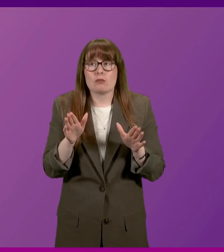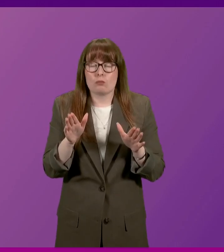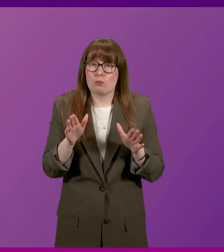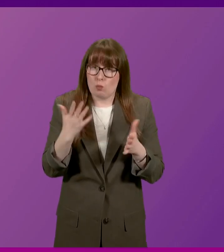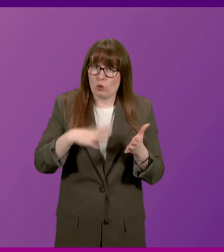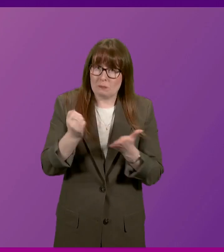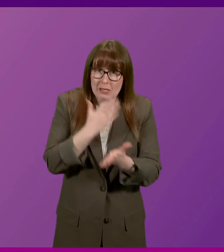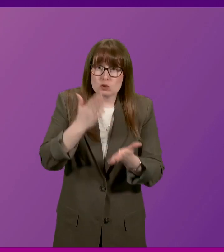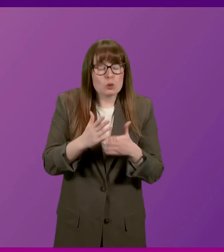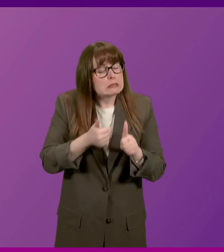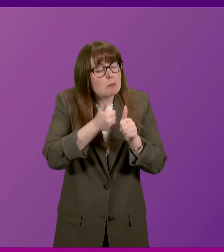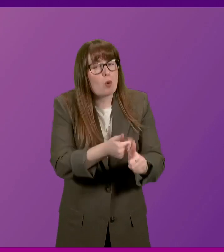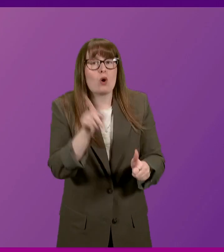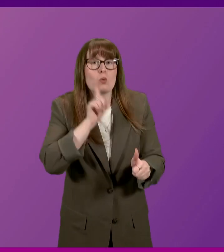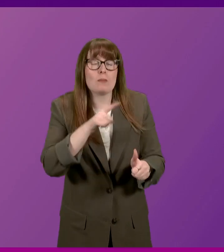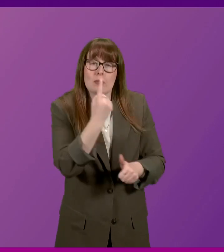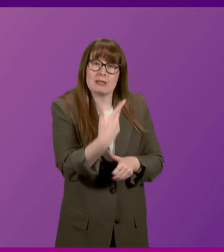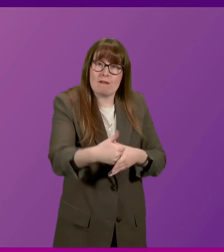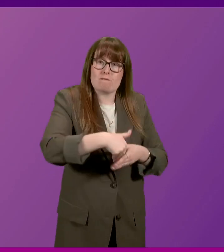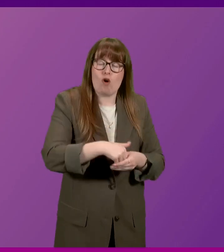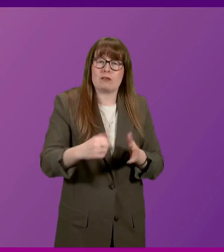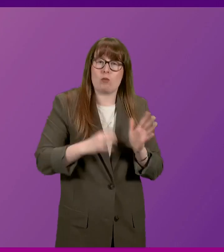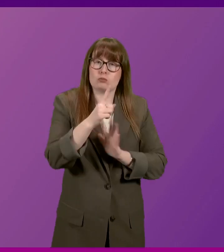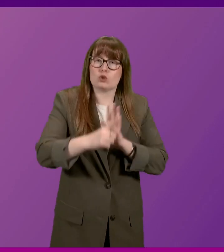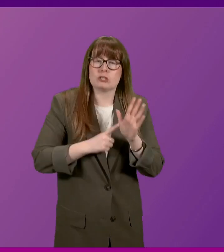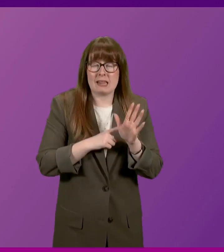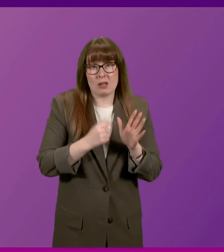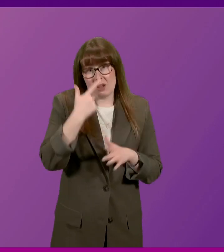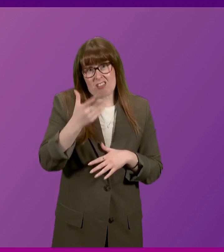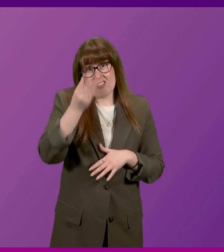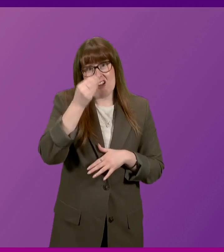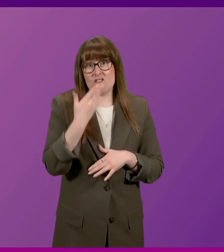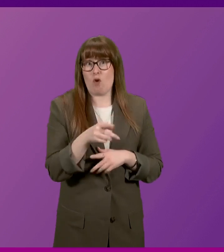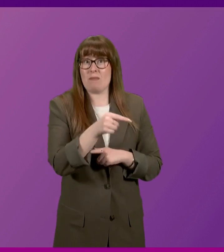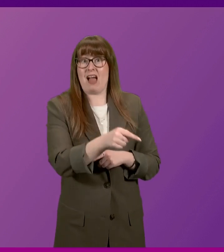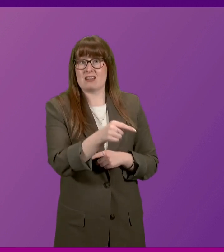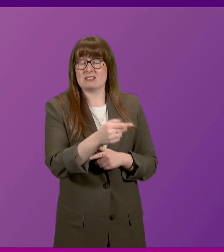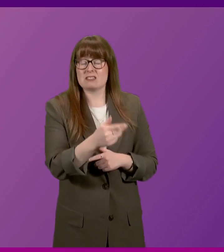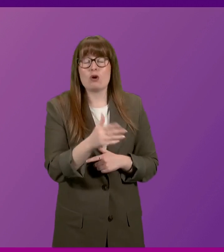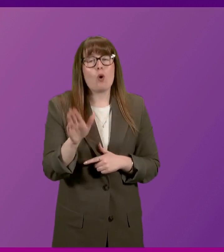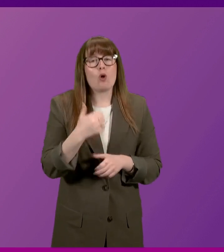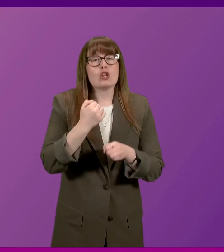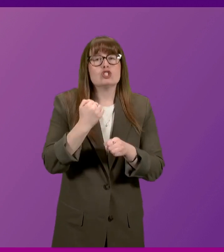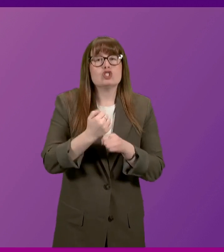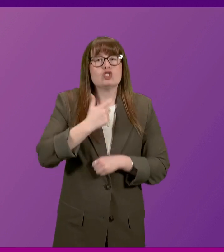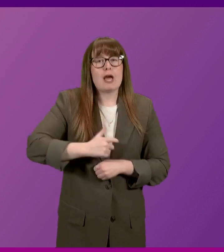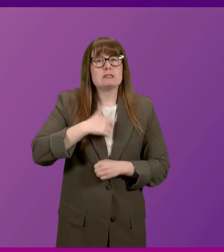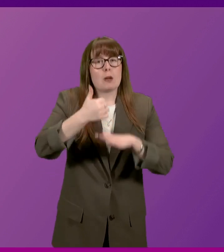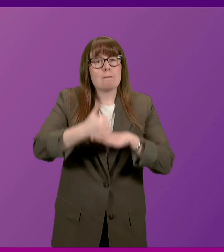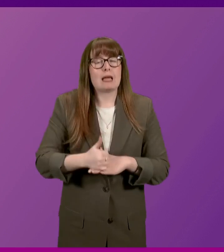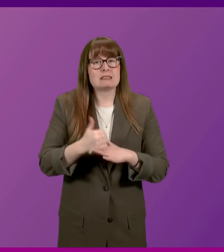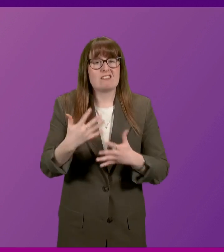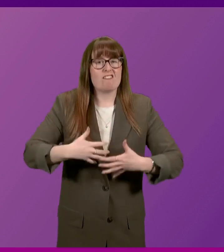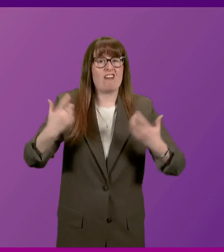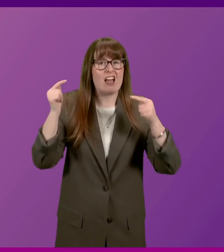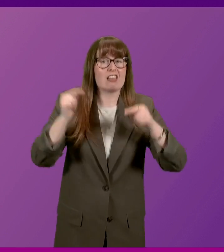supporting women to take part, and I think we can learn from that. So we've all got gender-based violence